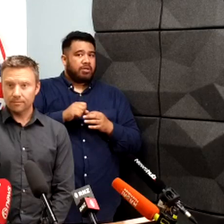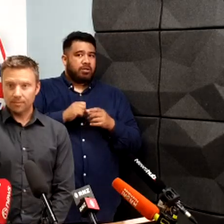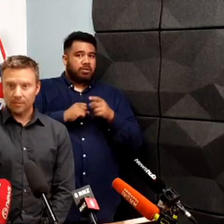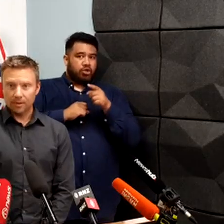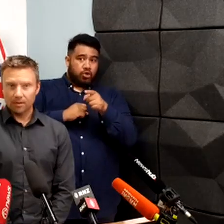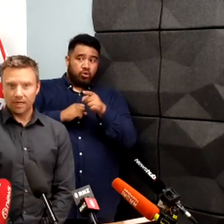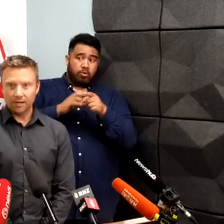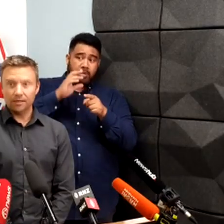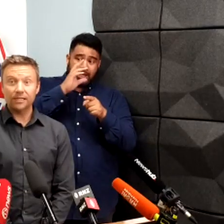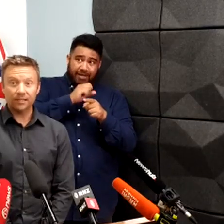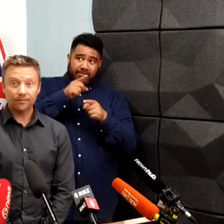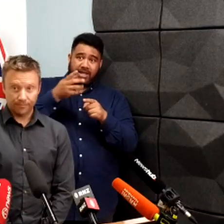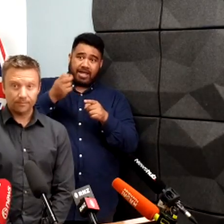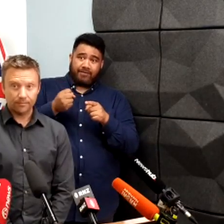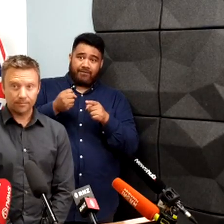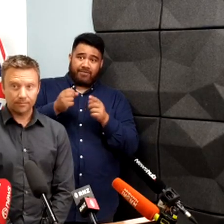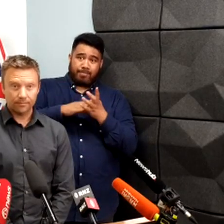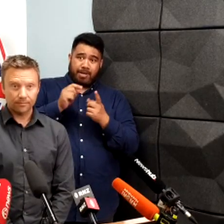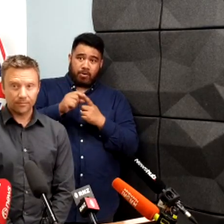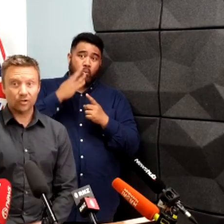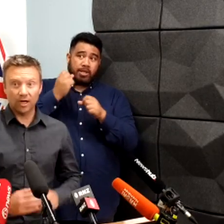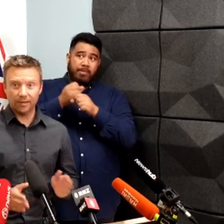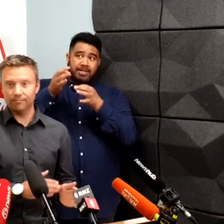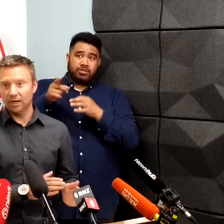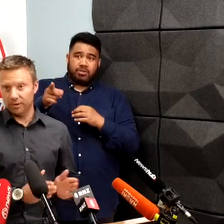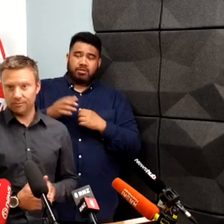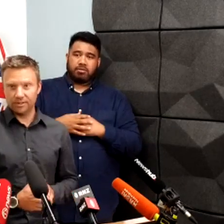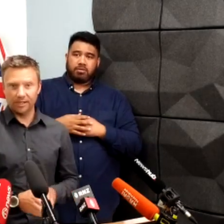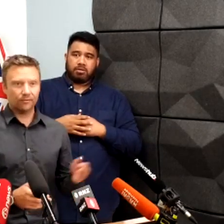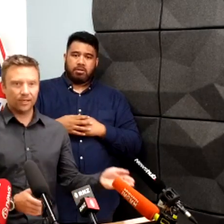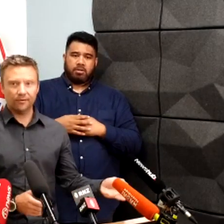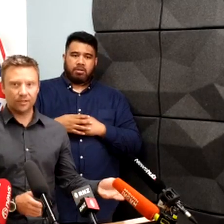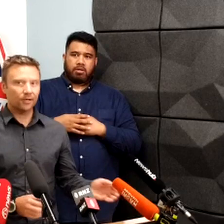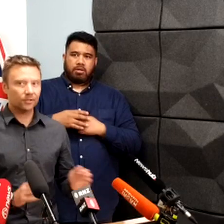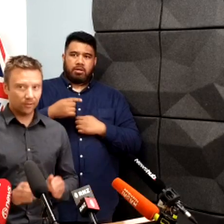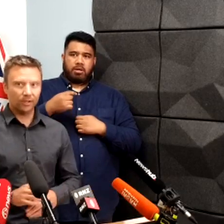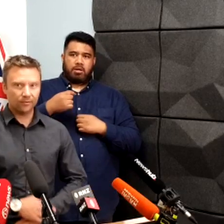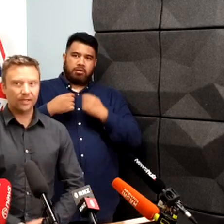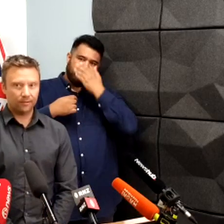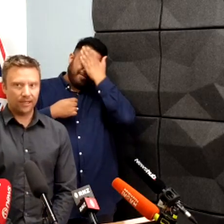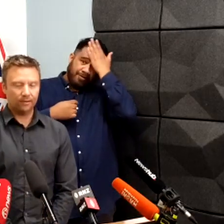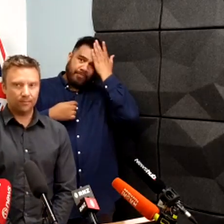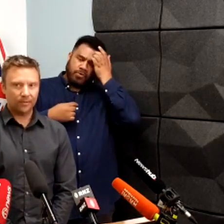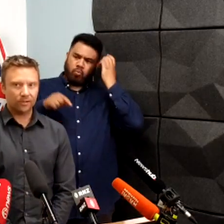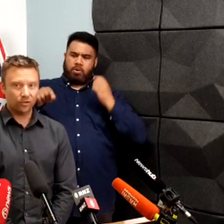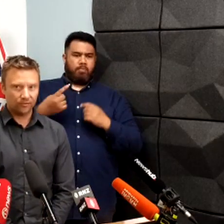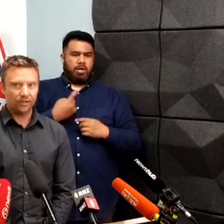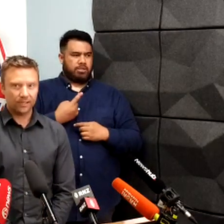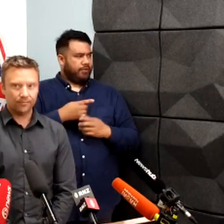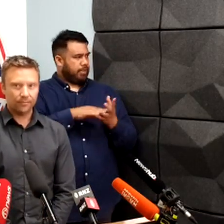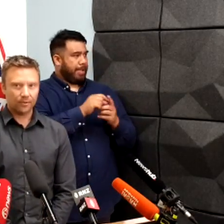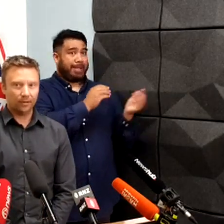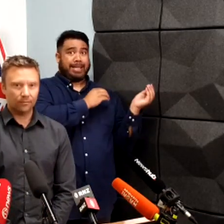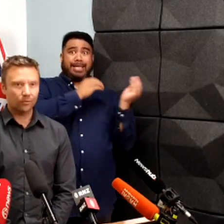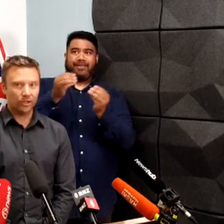so? Yes. So I would not personally have given it to them, so I believe that has been transferred,